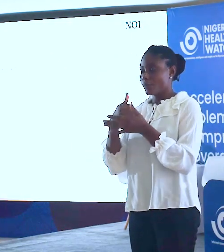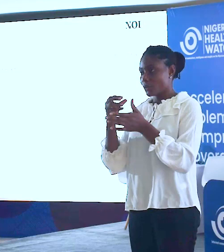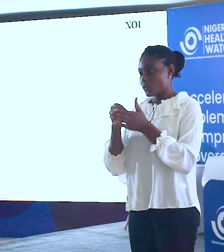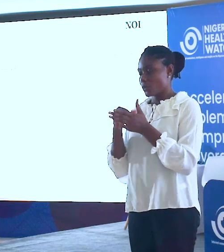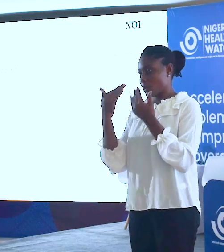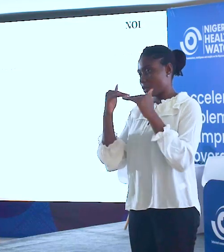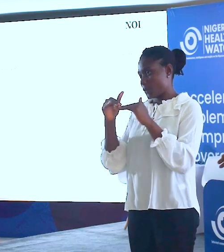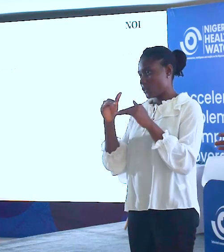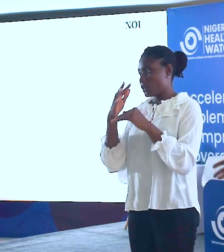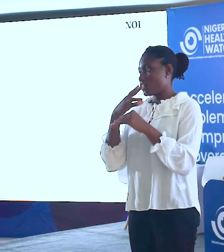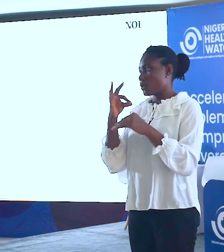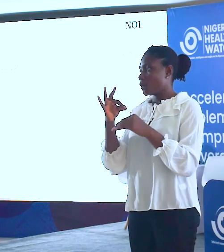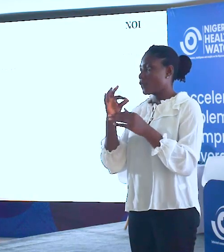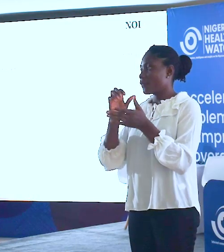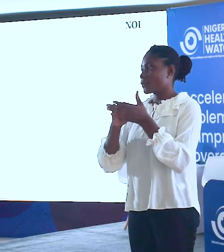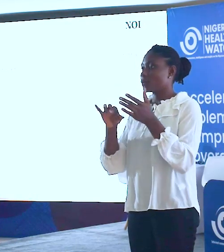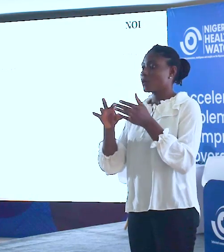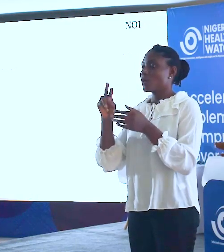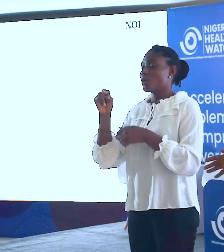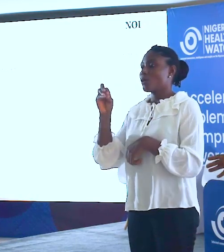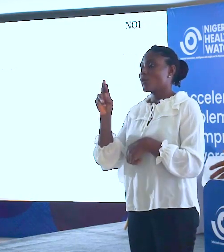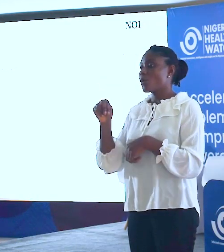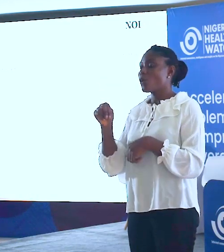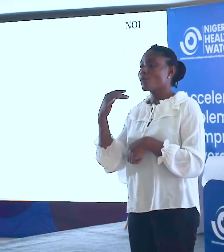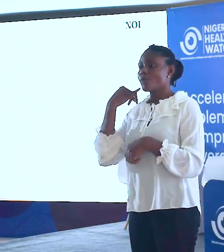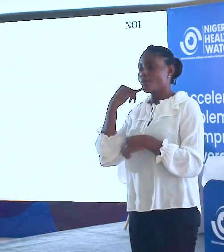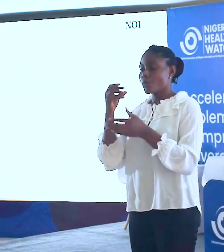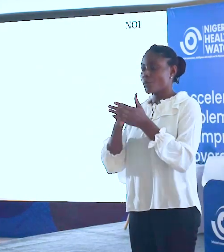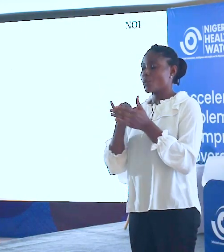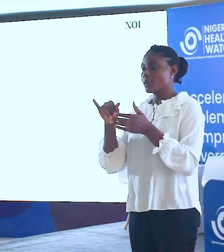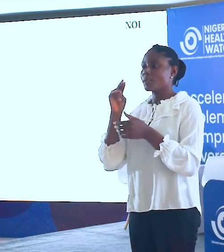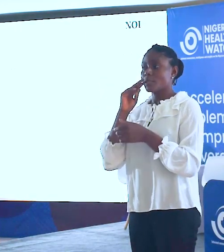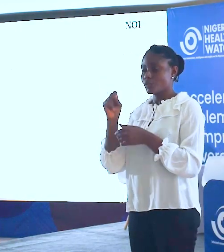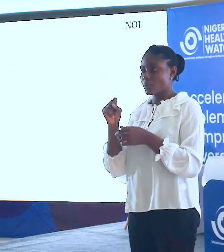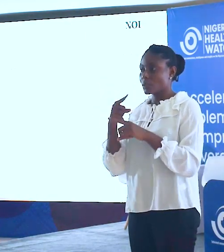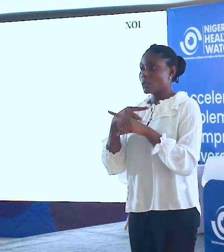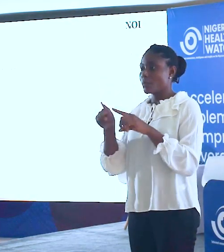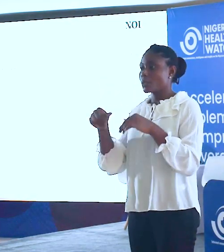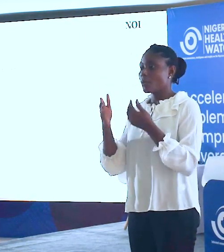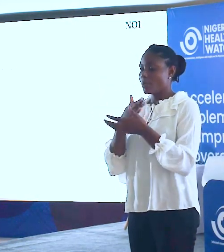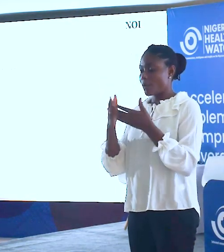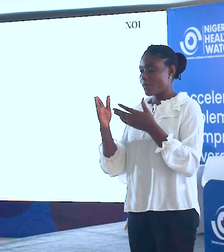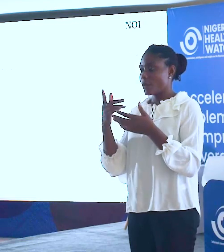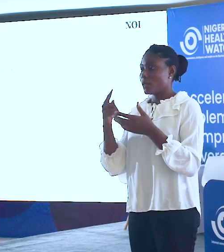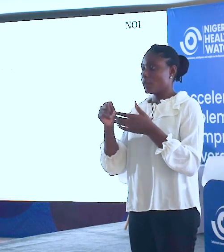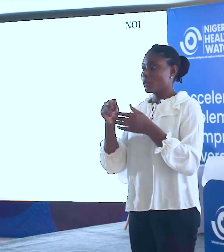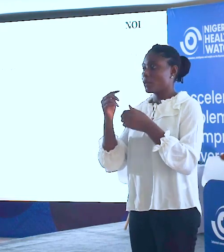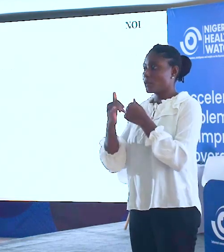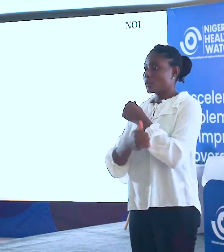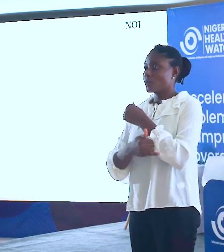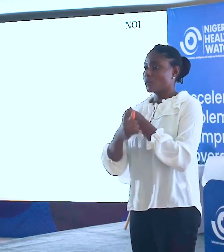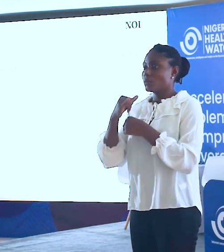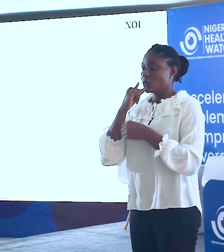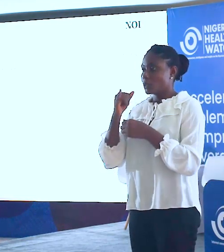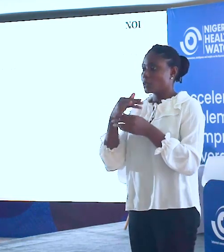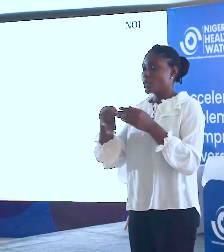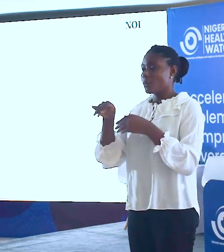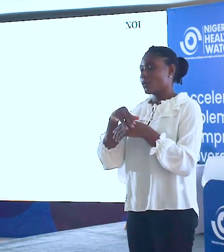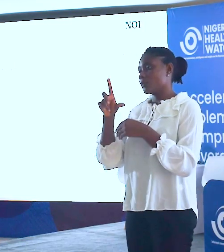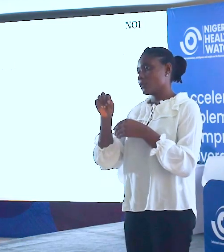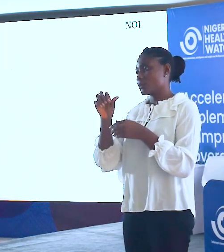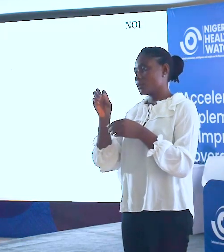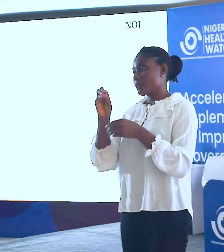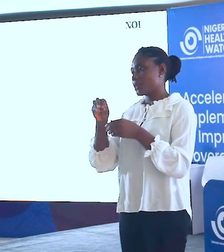limitations of excluding non-phone-only Nigerians. However, the country's tele density is above 100%, and this